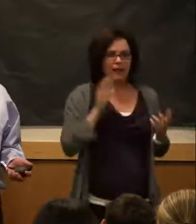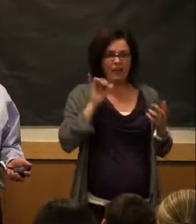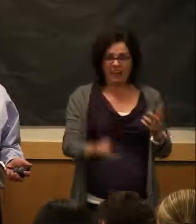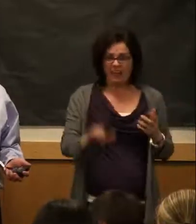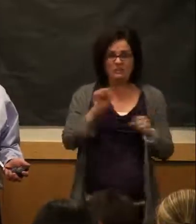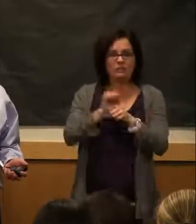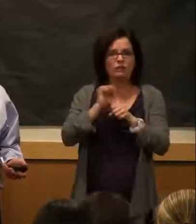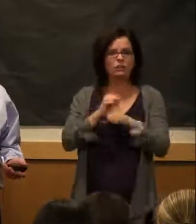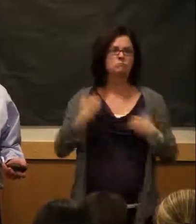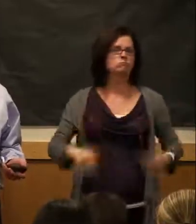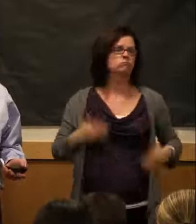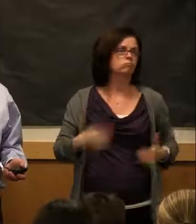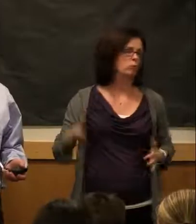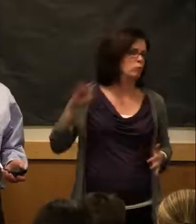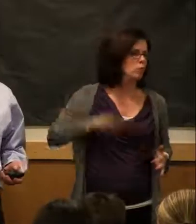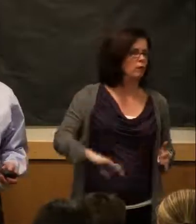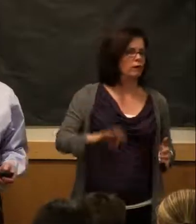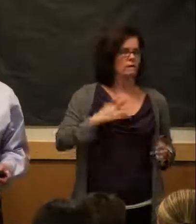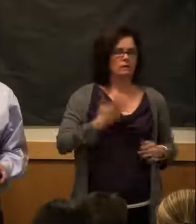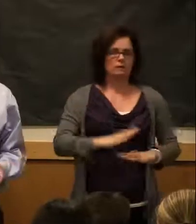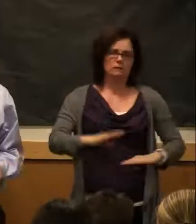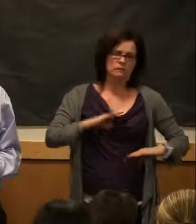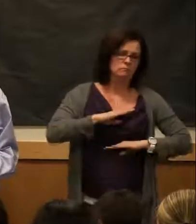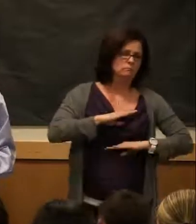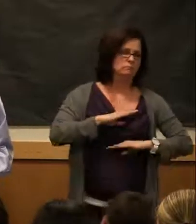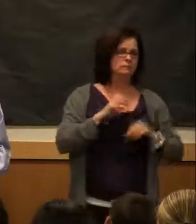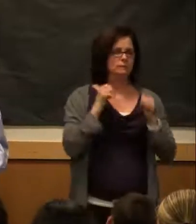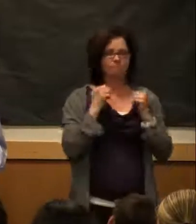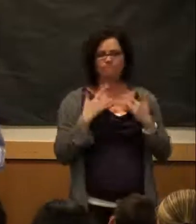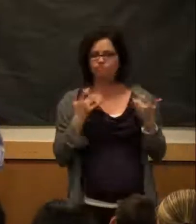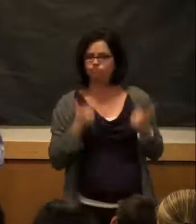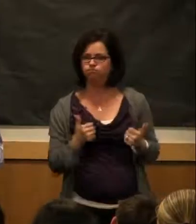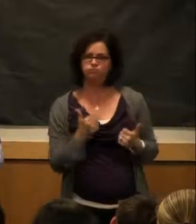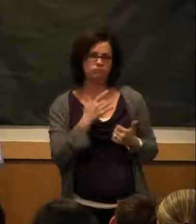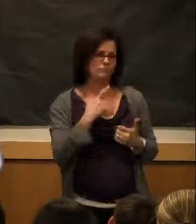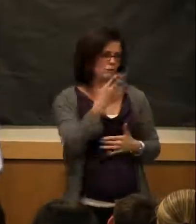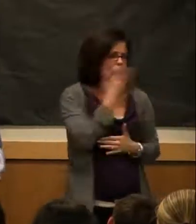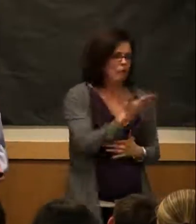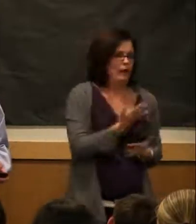so fulfilling. I can never, you know,